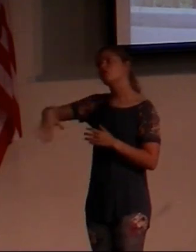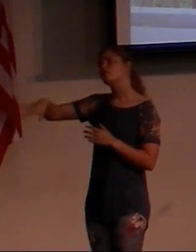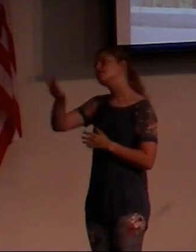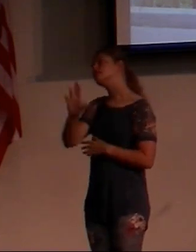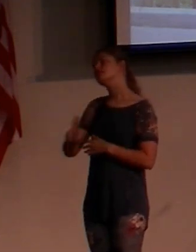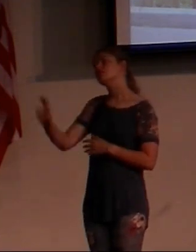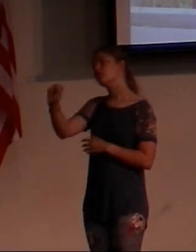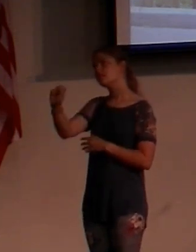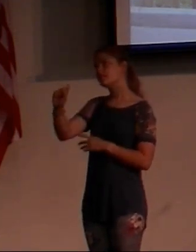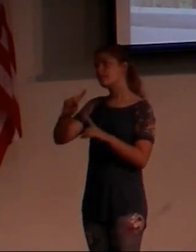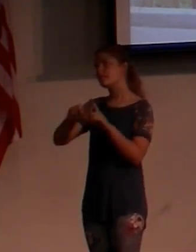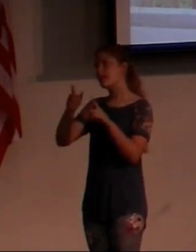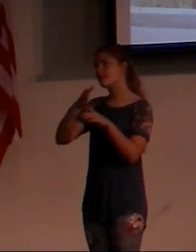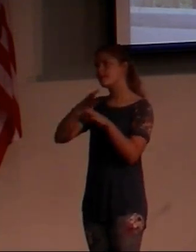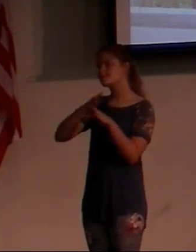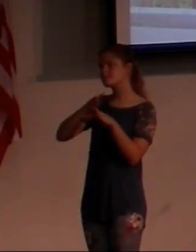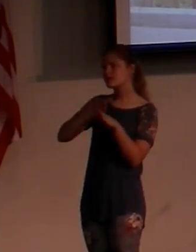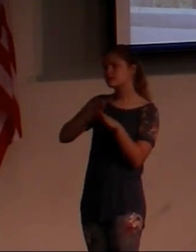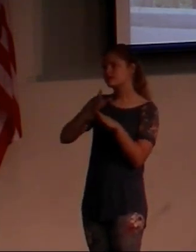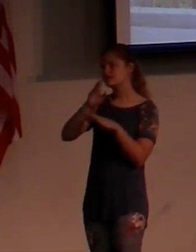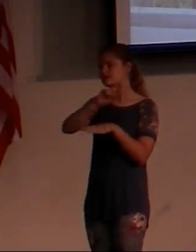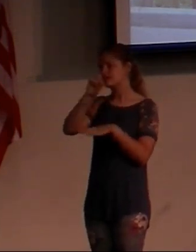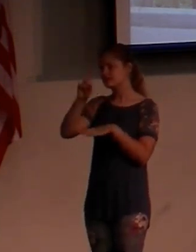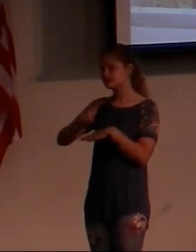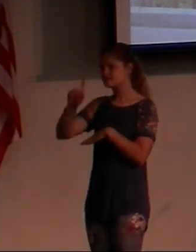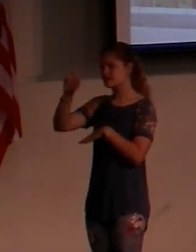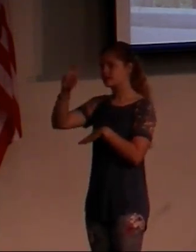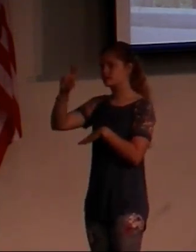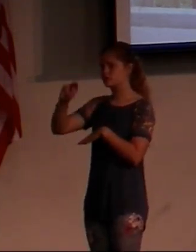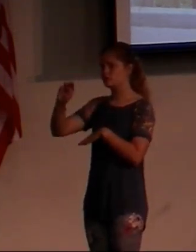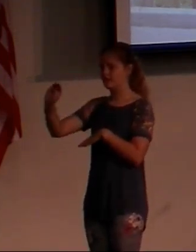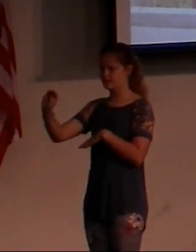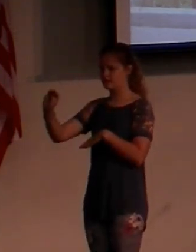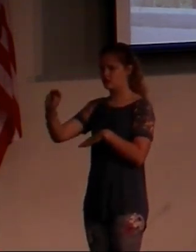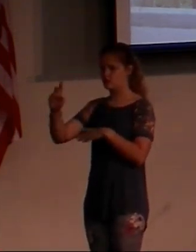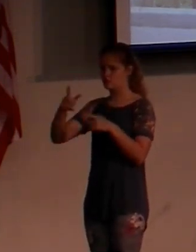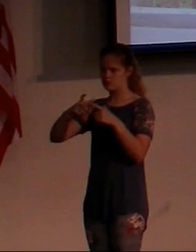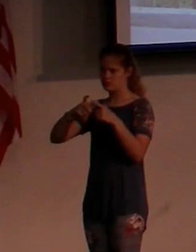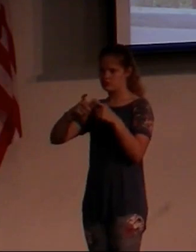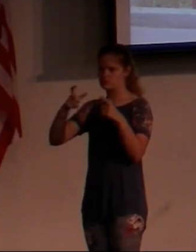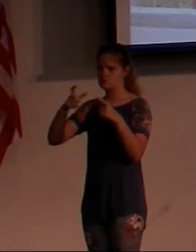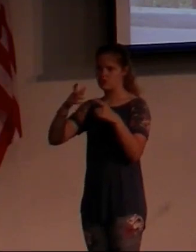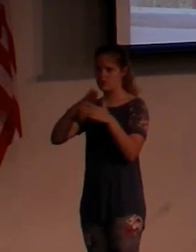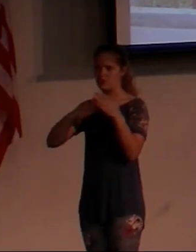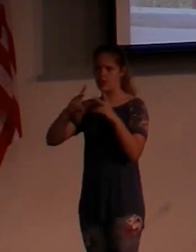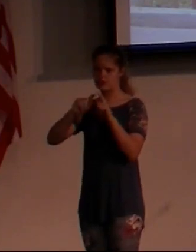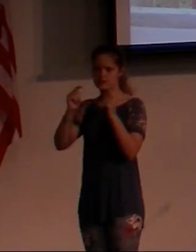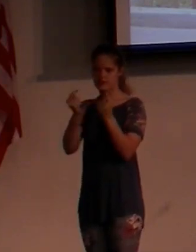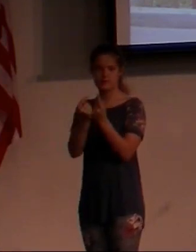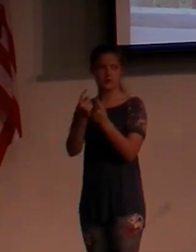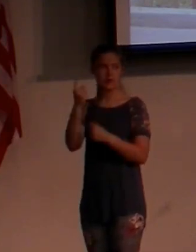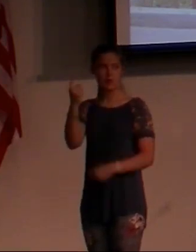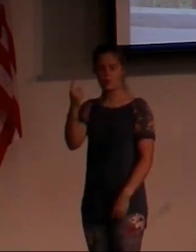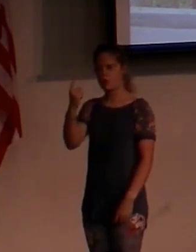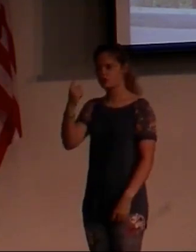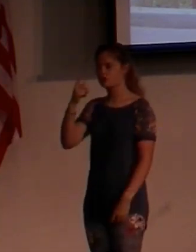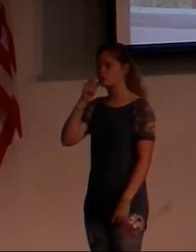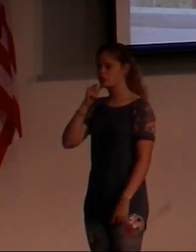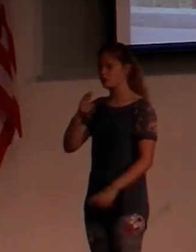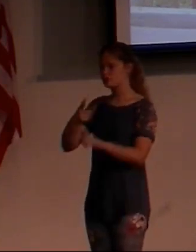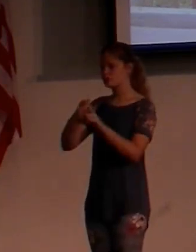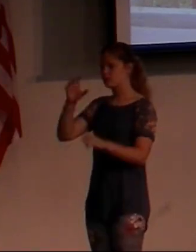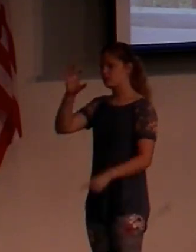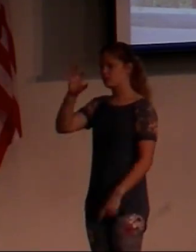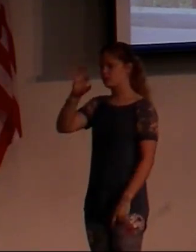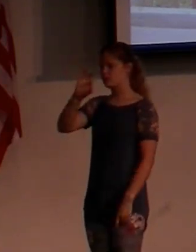but mainly Texas and New Mexico were a big portion of who went on this trip, and then one girl from Florida. When